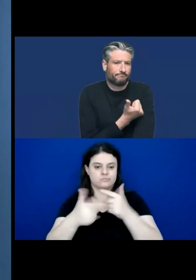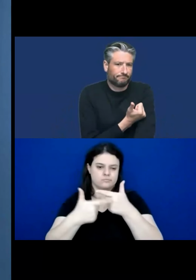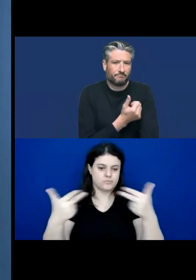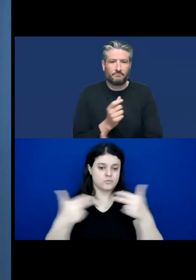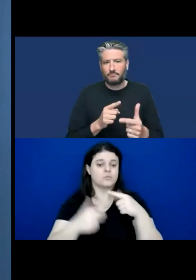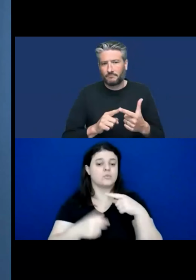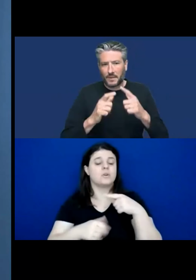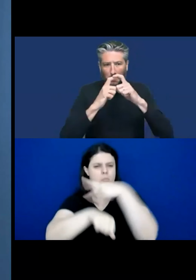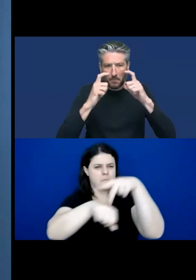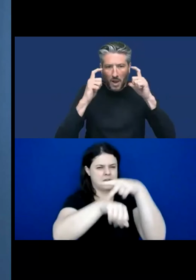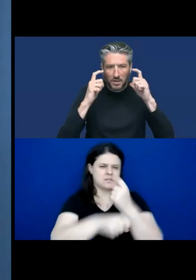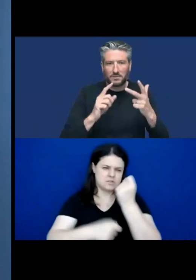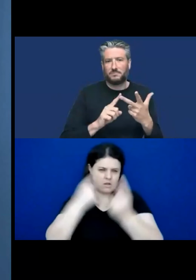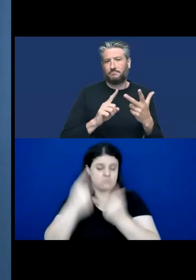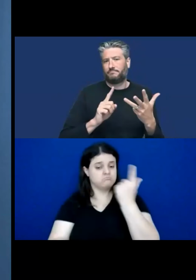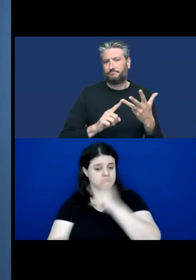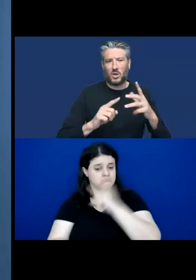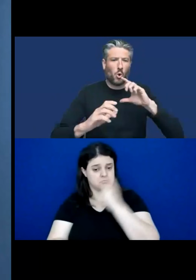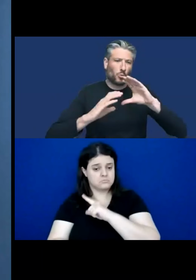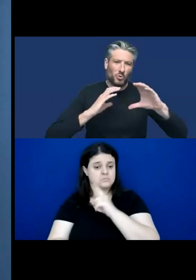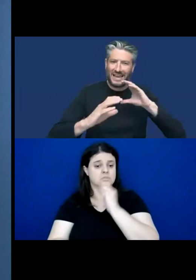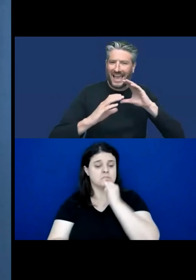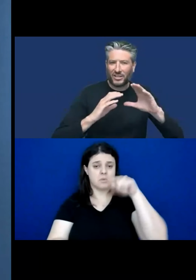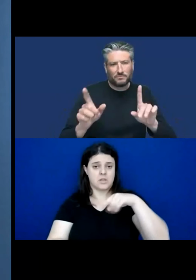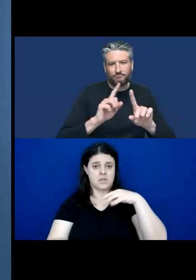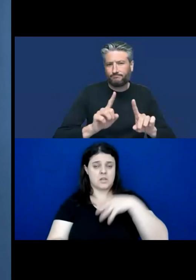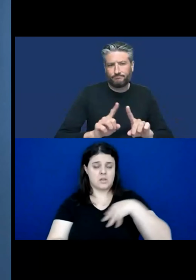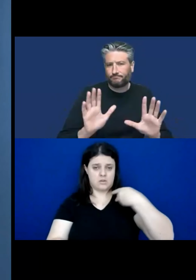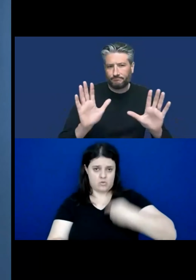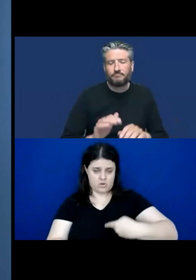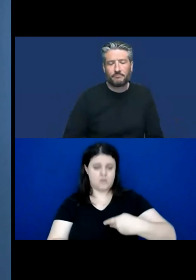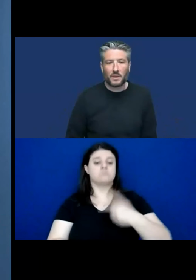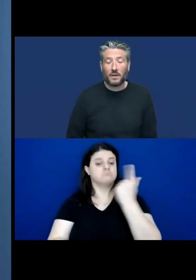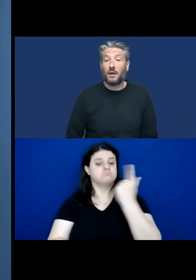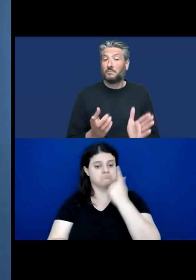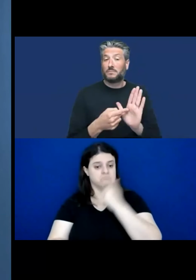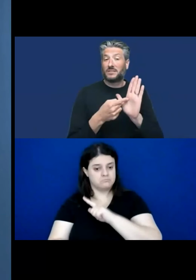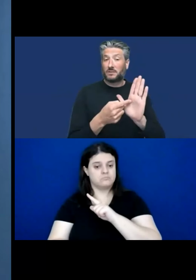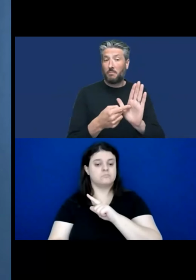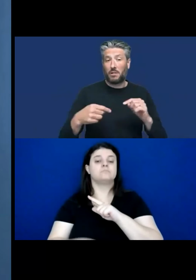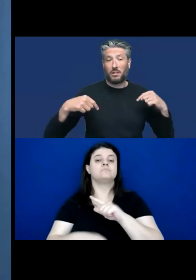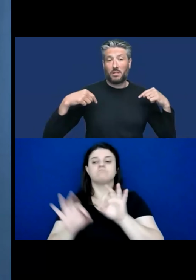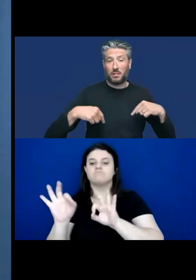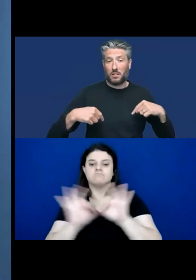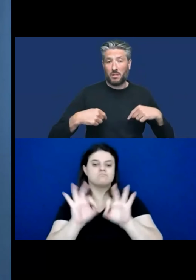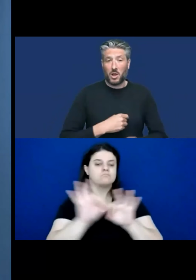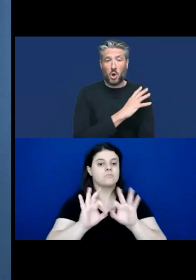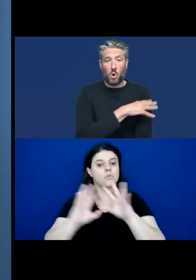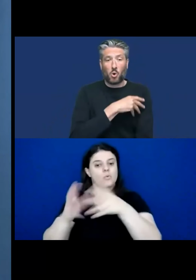had success. For example, here in Croatia we managed to organize a